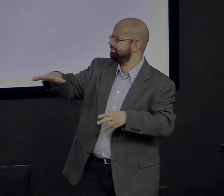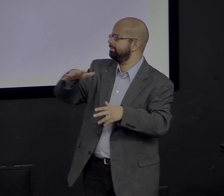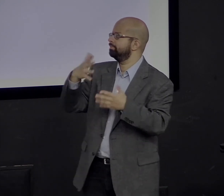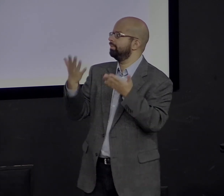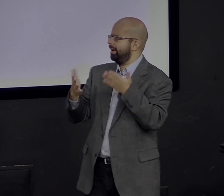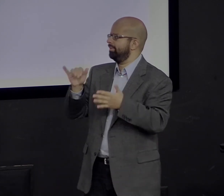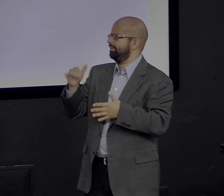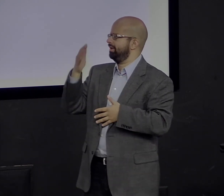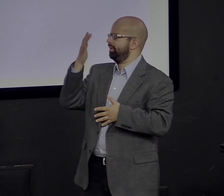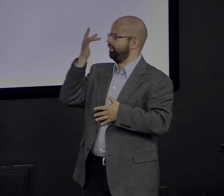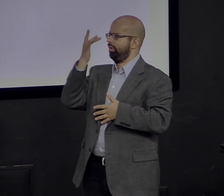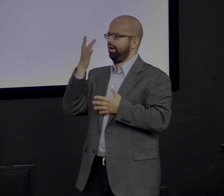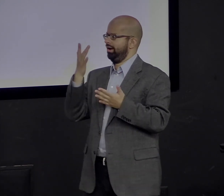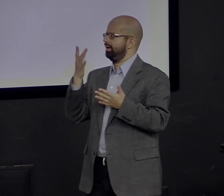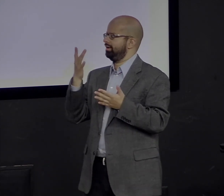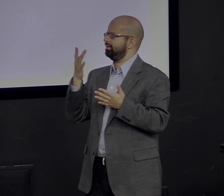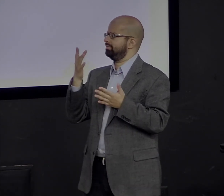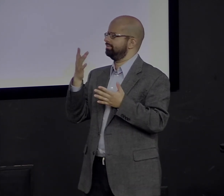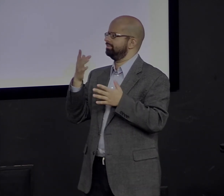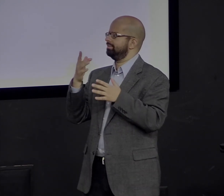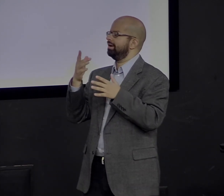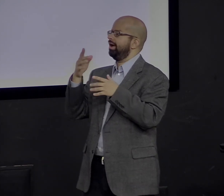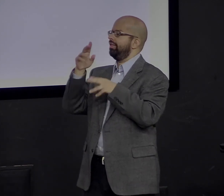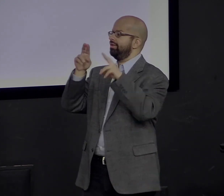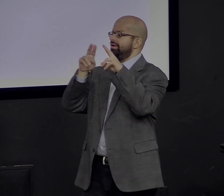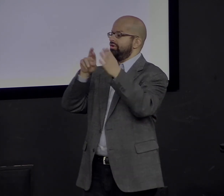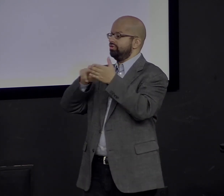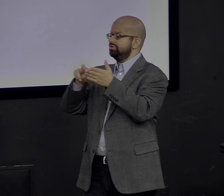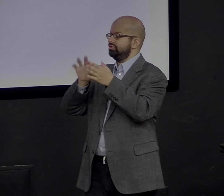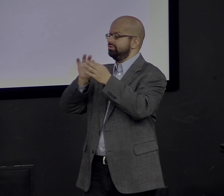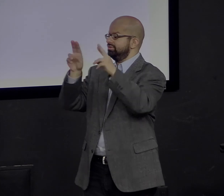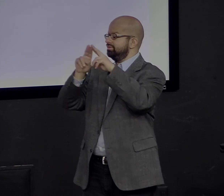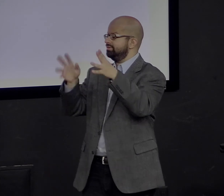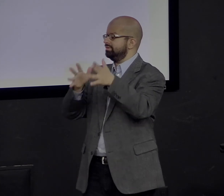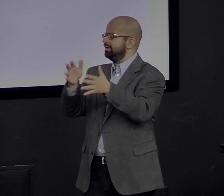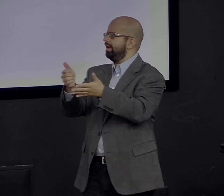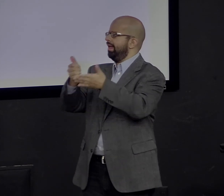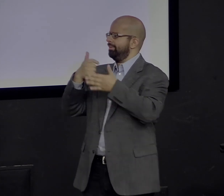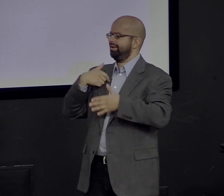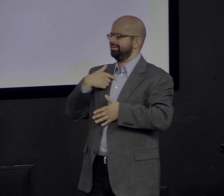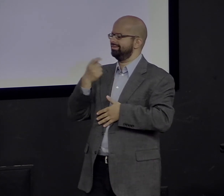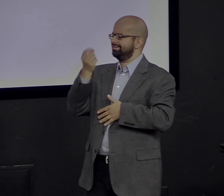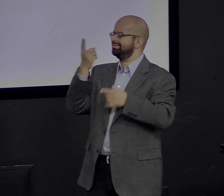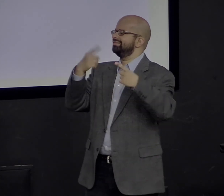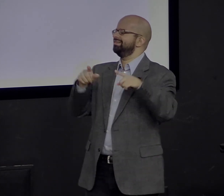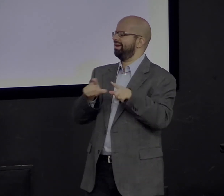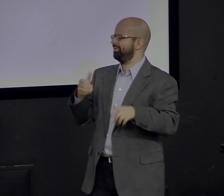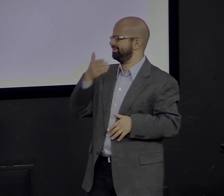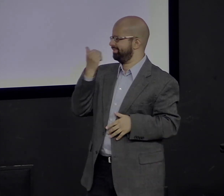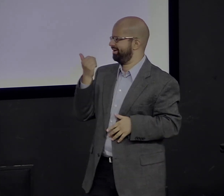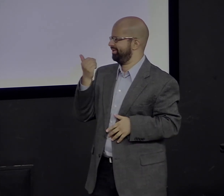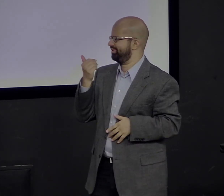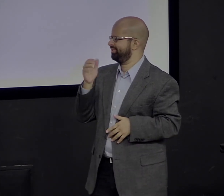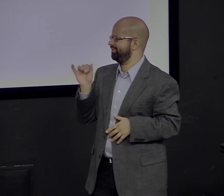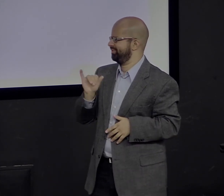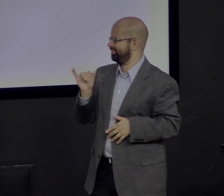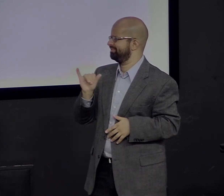wondering if spoken language could take advantage of some of these features, because these features are not necessary to comprehend a spoken